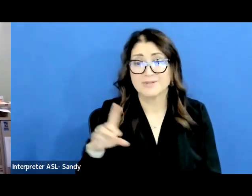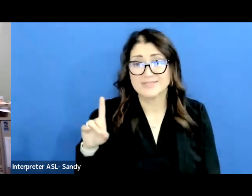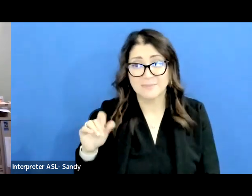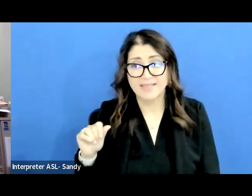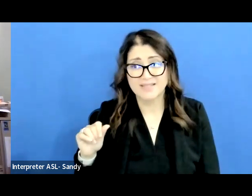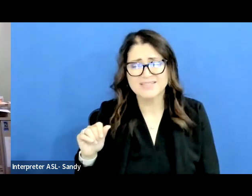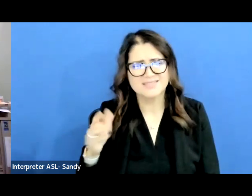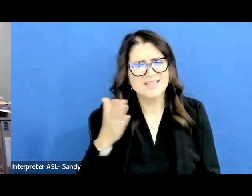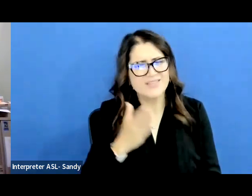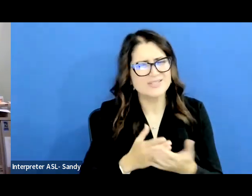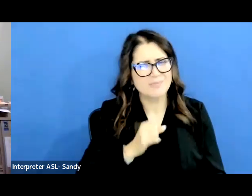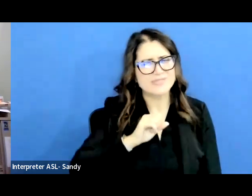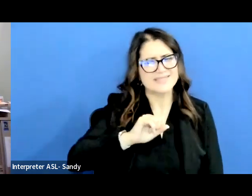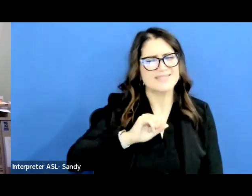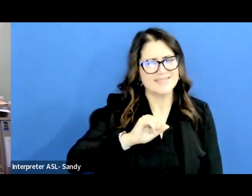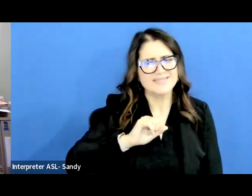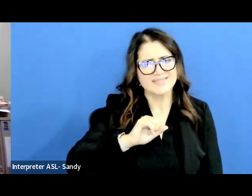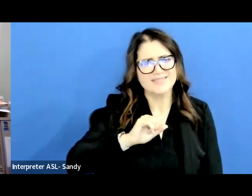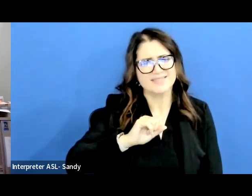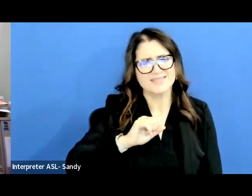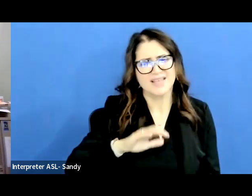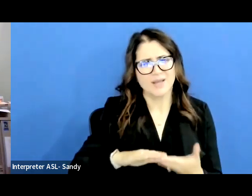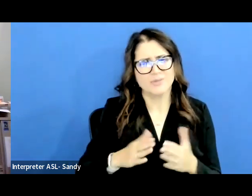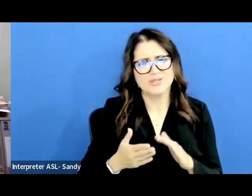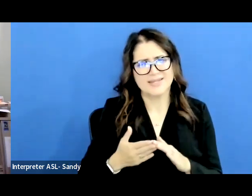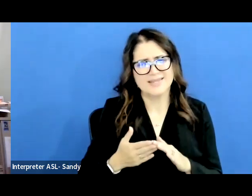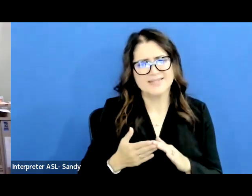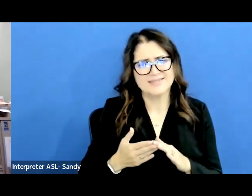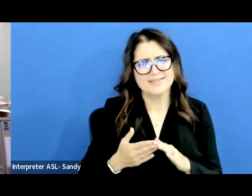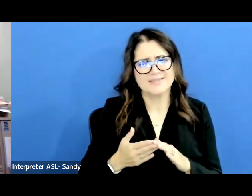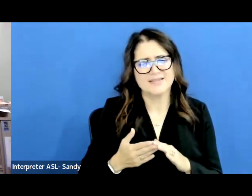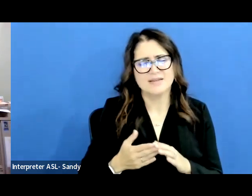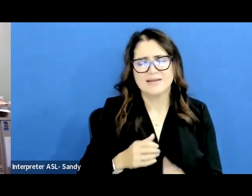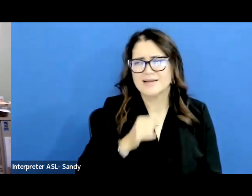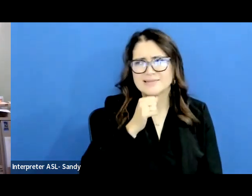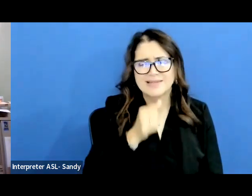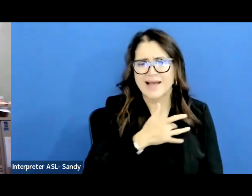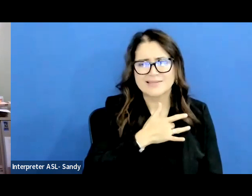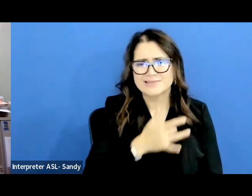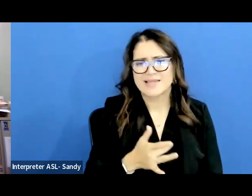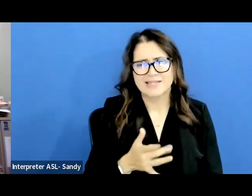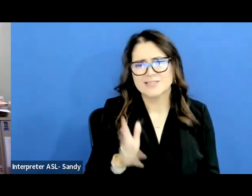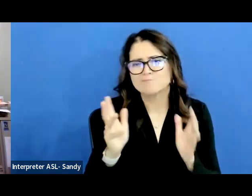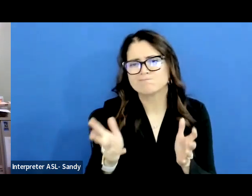some resistance to that in communities. It's not something that people talk about a